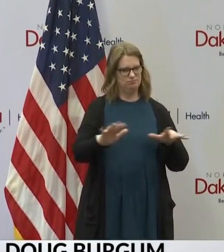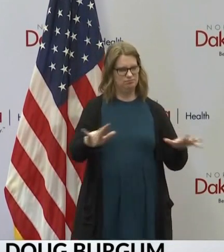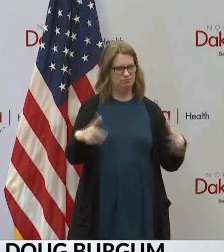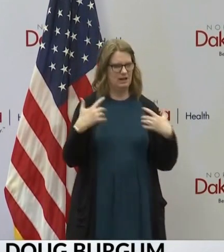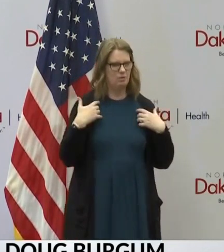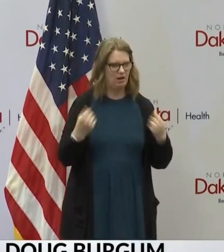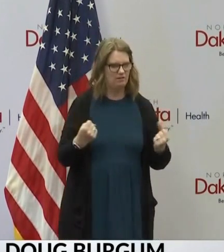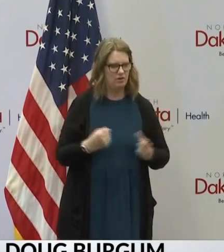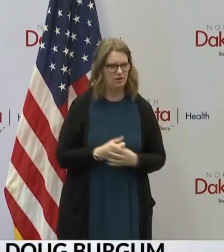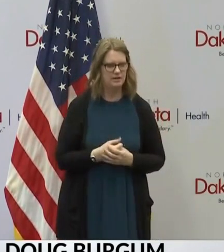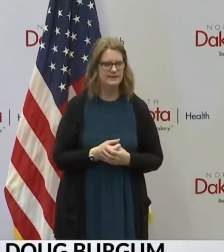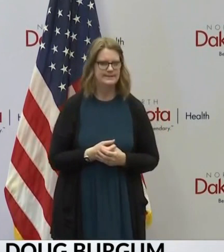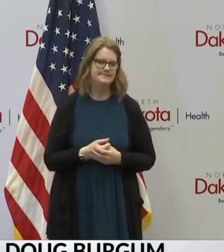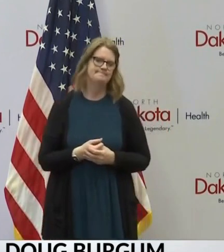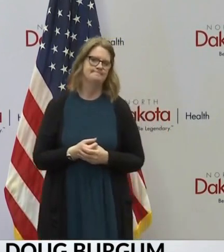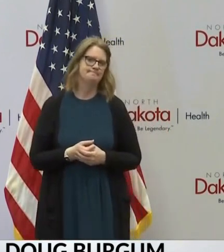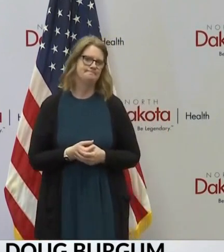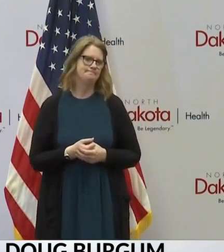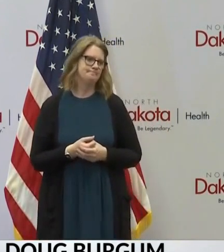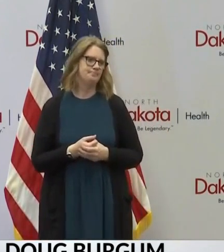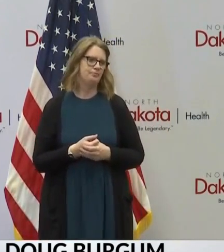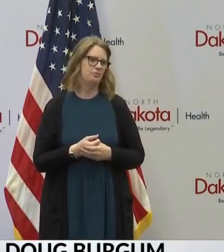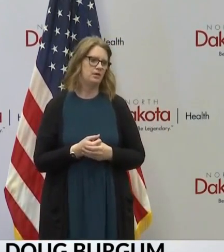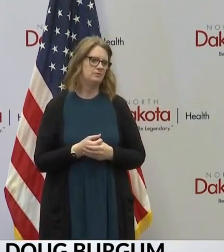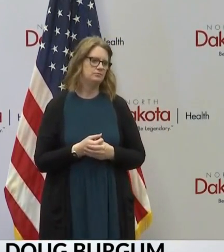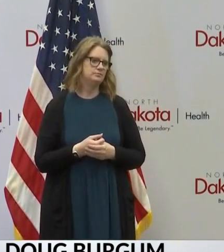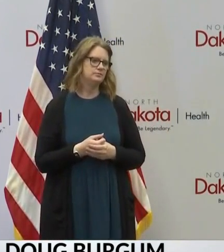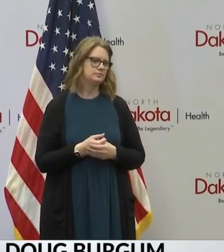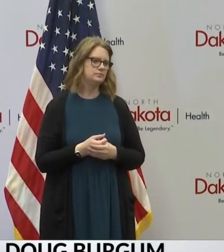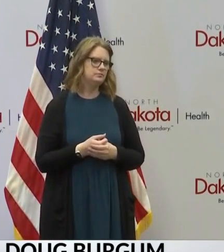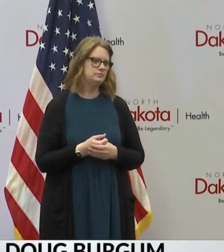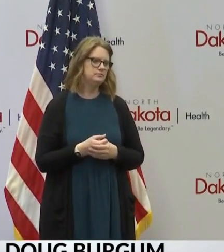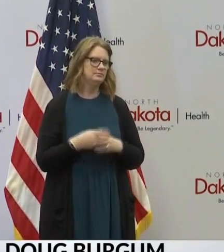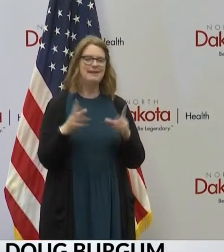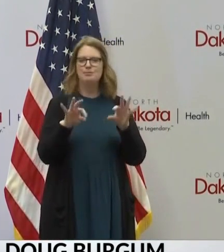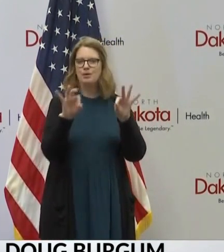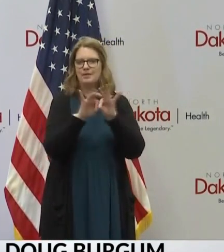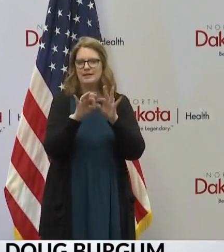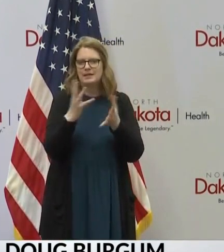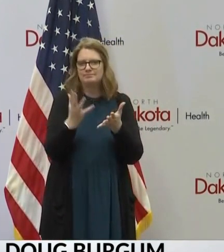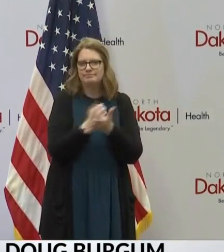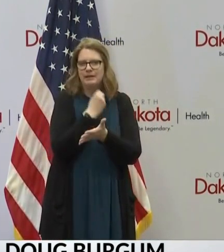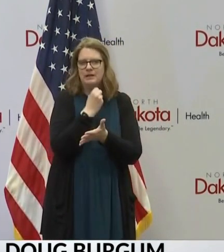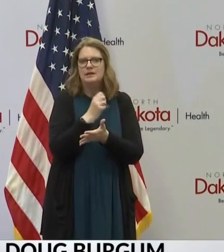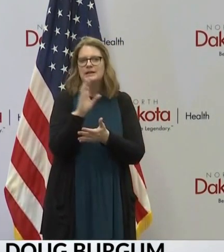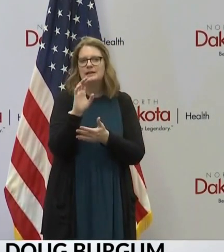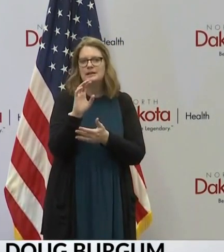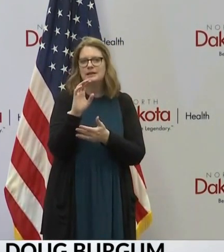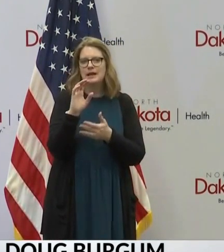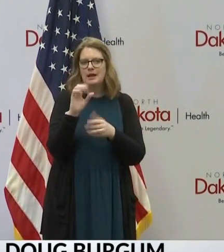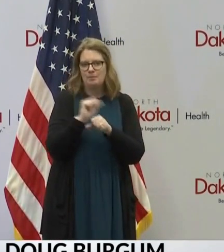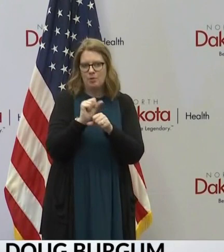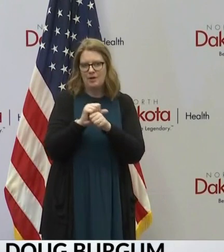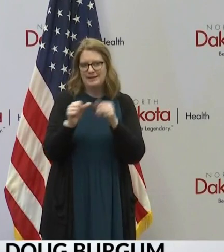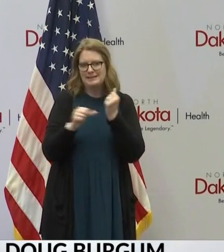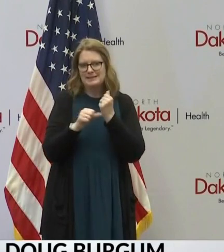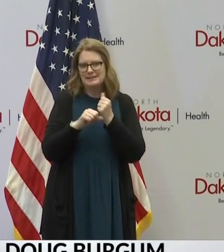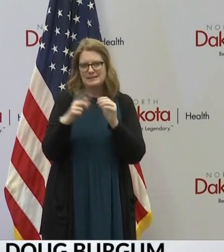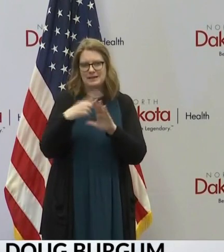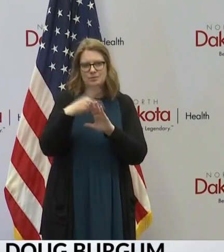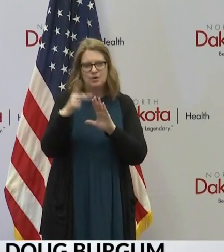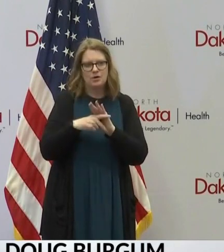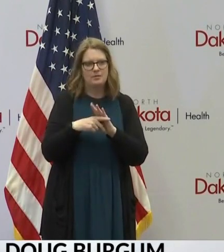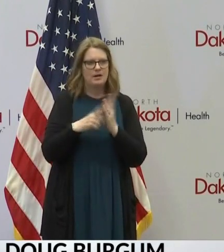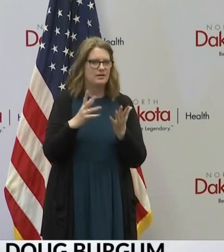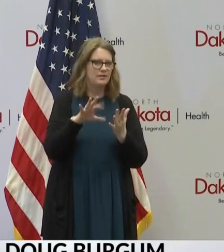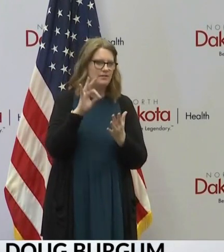recovery. And then also, again, key things like utilizing an employee assistance program and how to find behavioral health